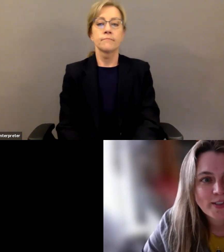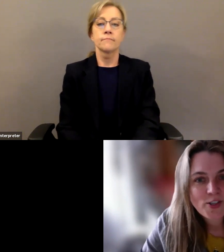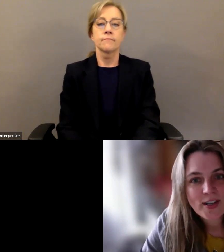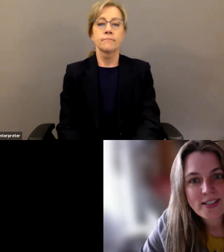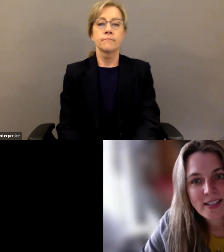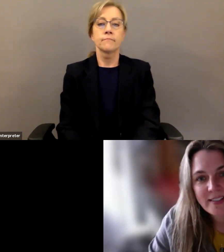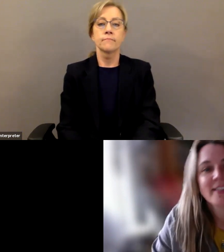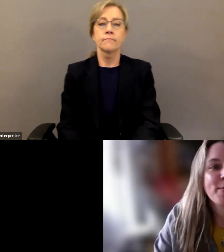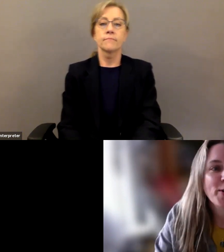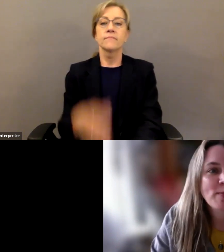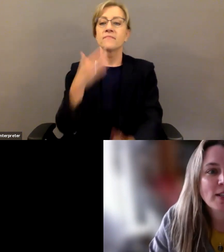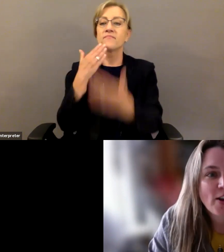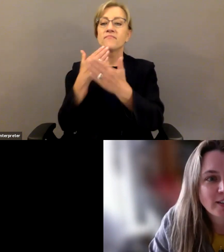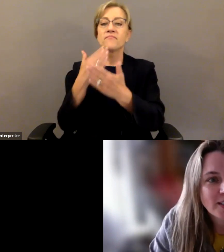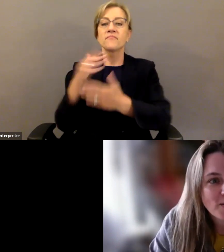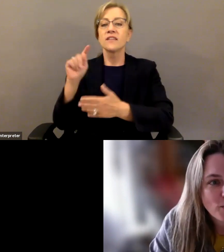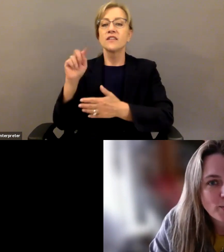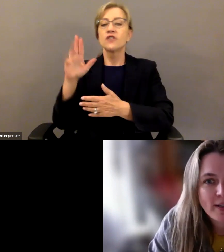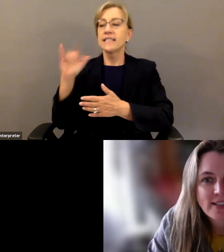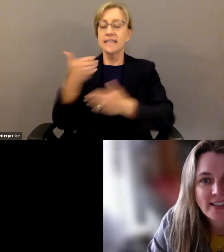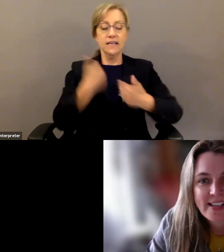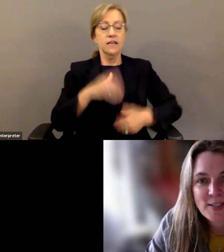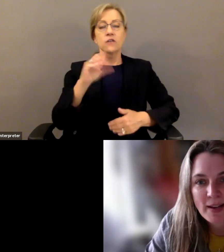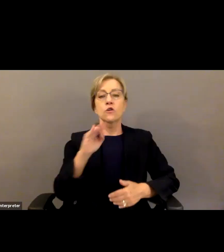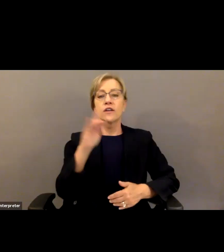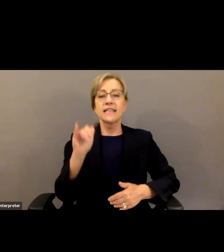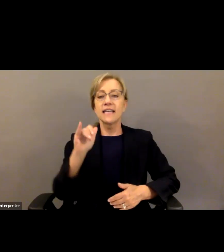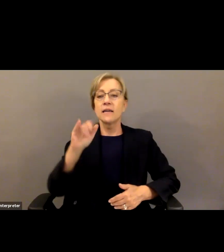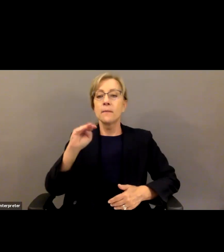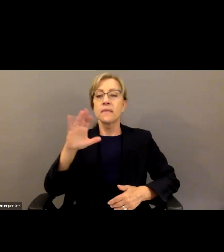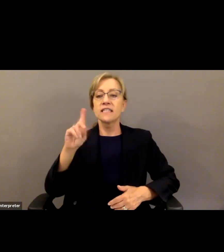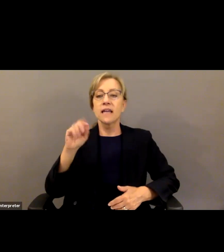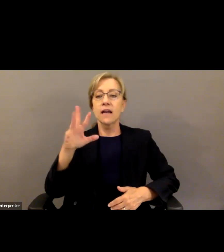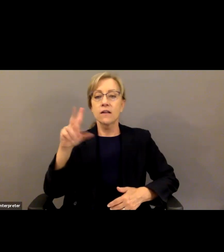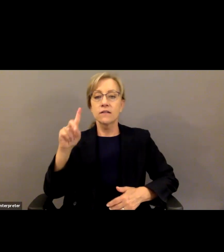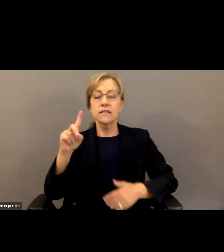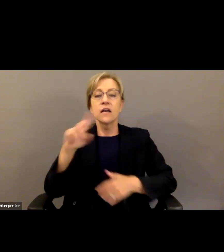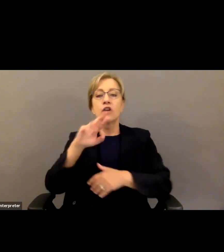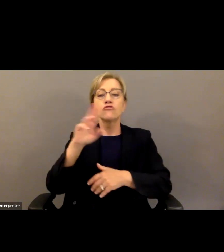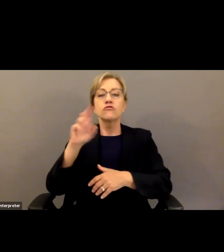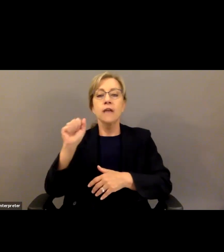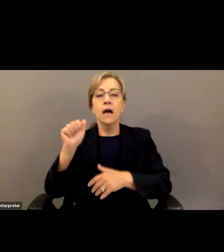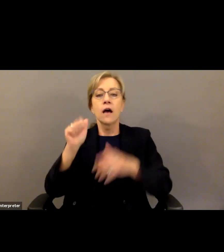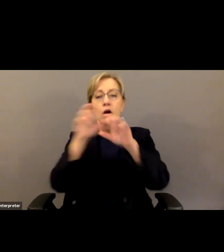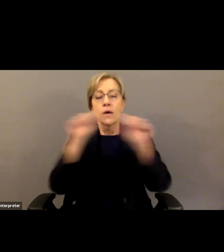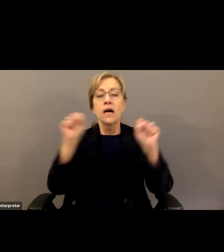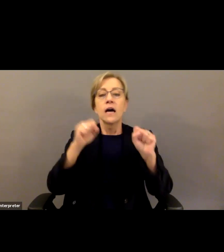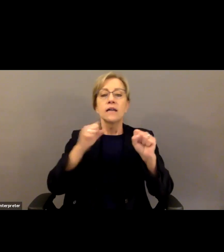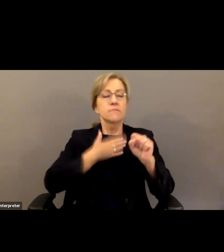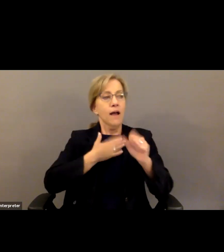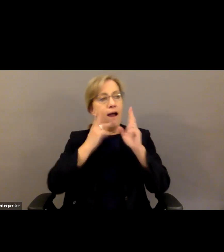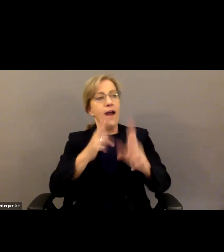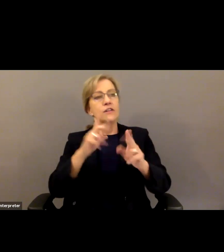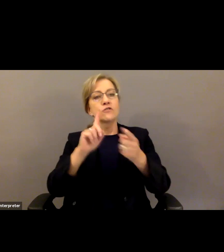Thank you so much, Tracy. I'm Courtney McDonald, RUSA president, and it's my delight and honor to represent RUSA as we celebrate